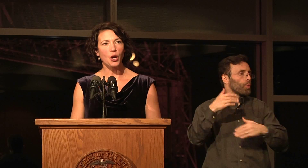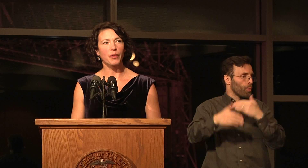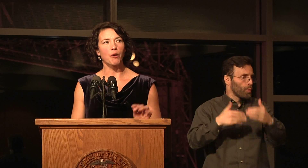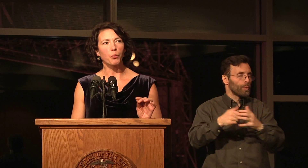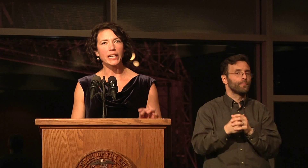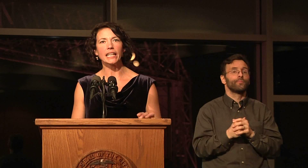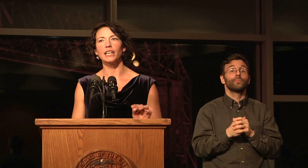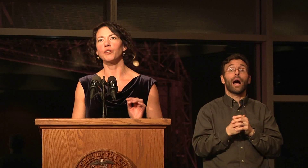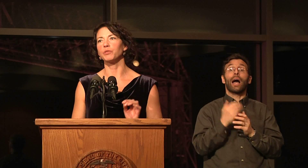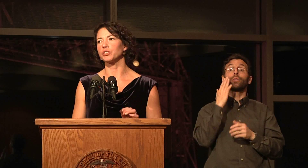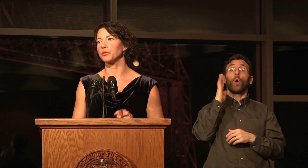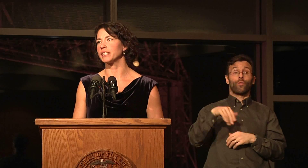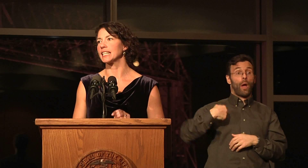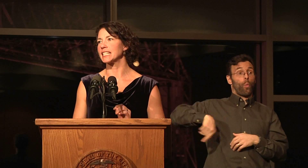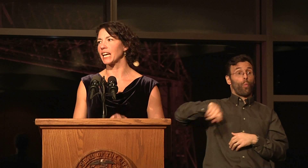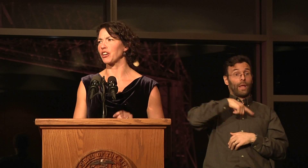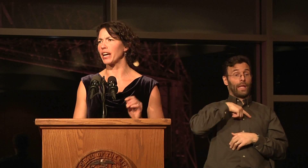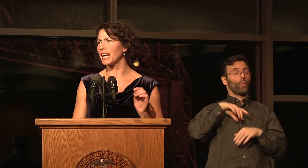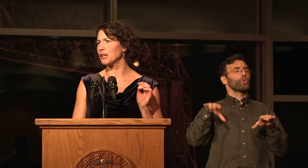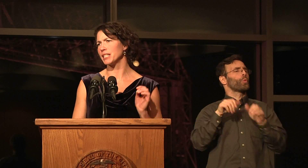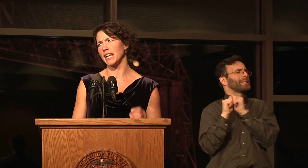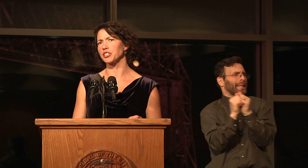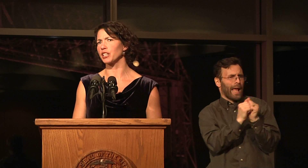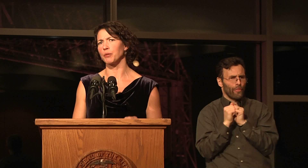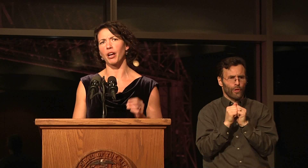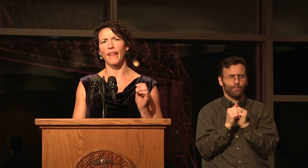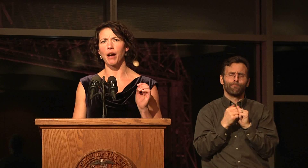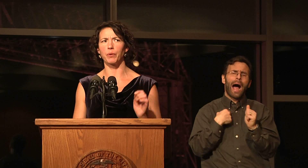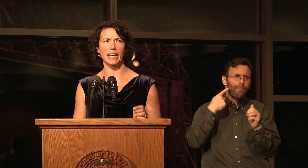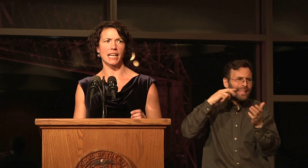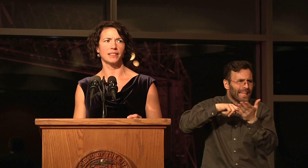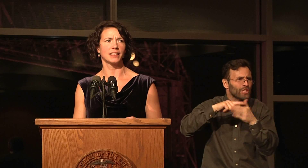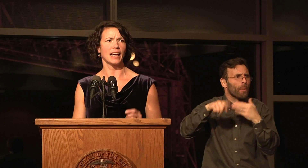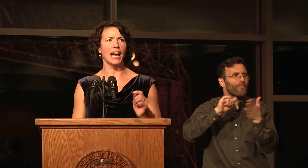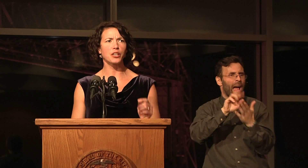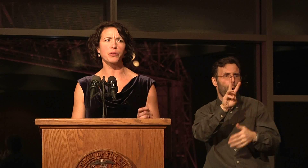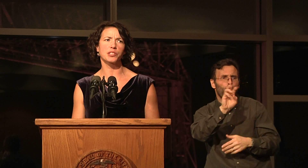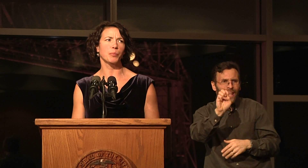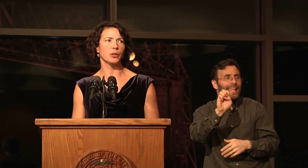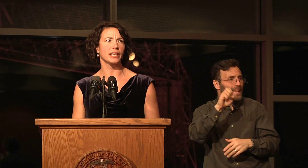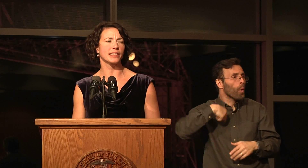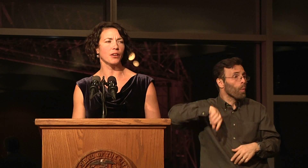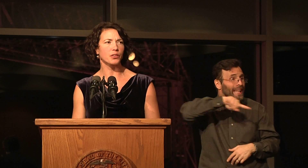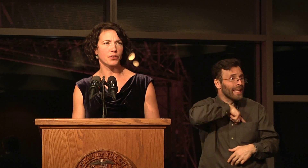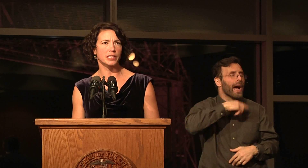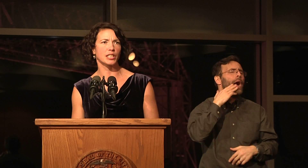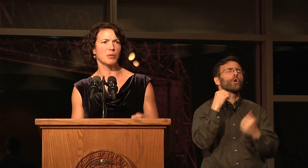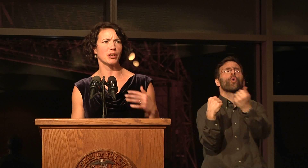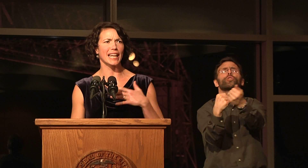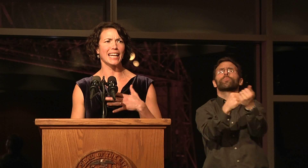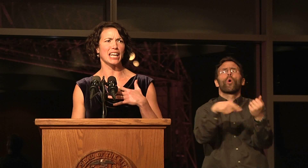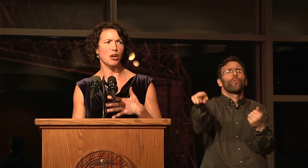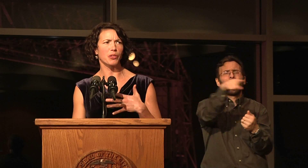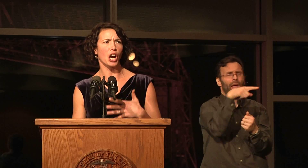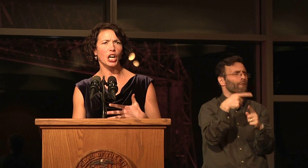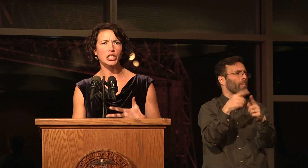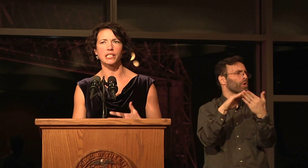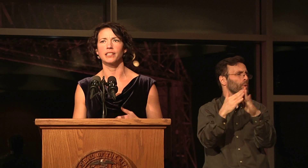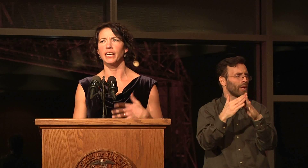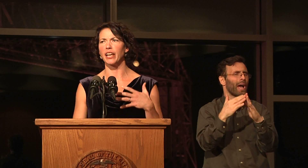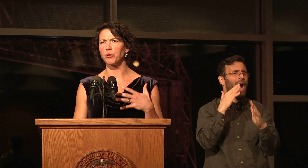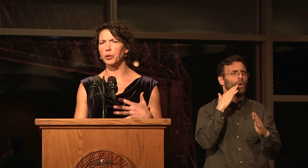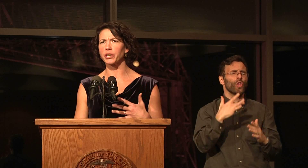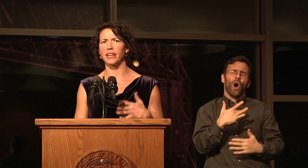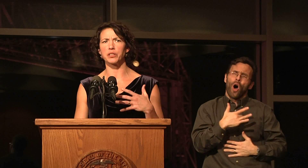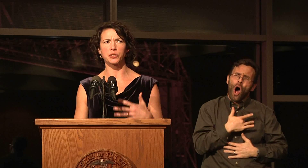and I know that we will do it together, and I am intentional about that we. I know the support that is out there for this community, and I know the